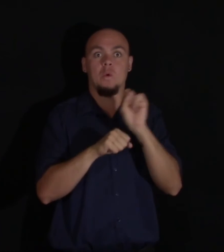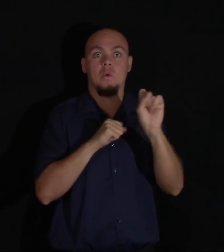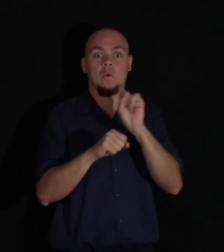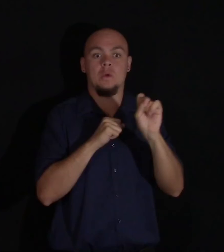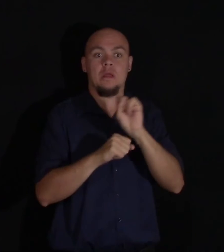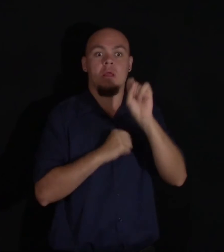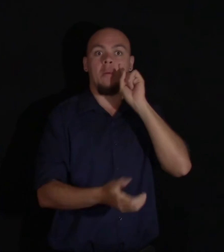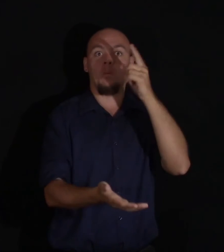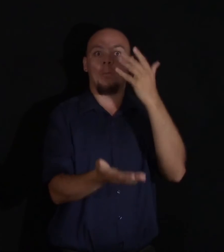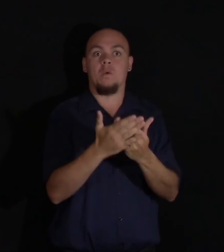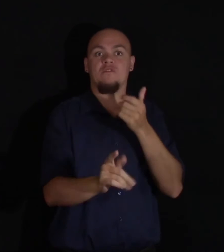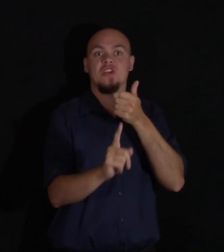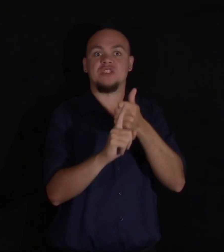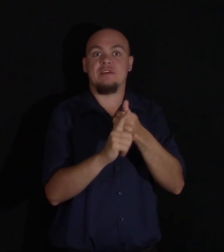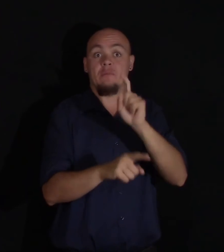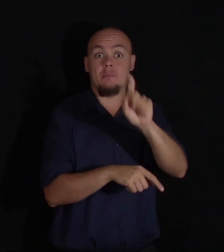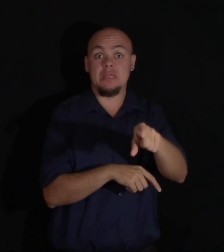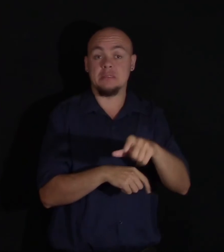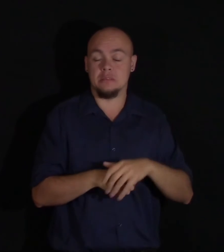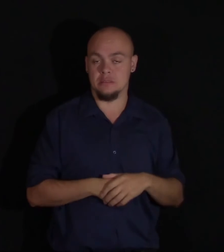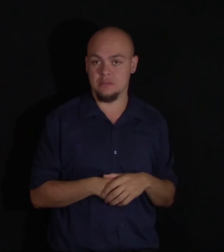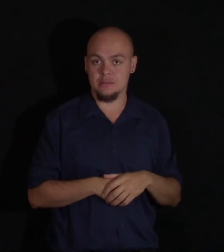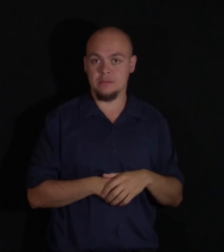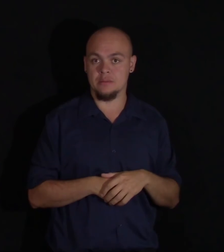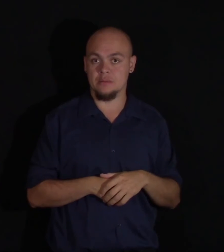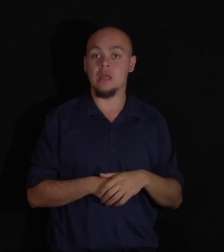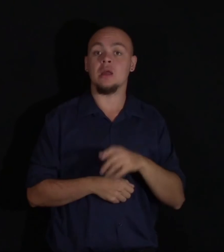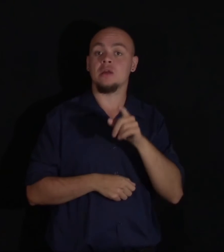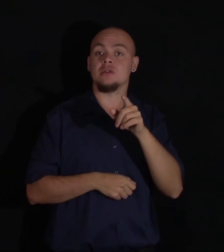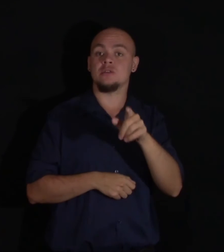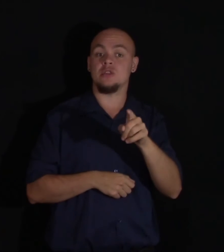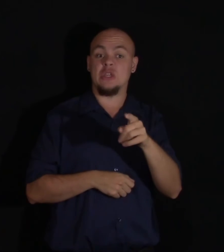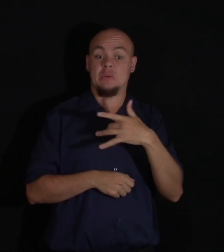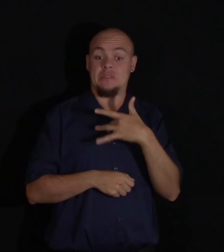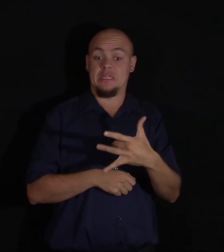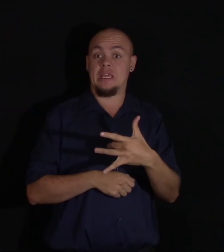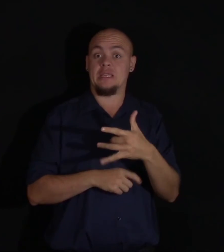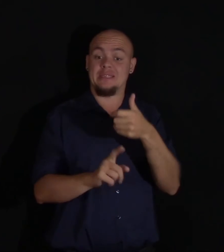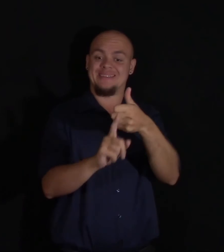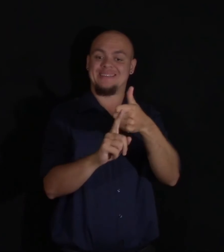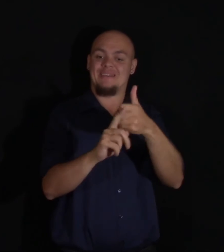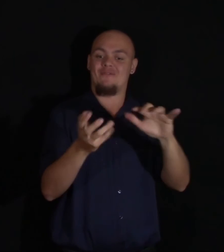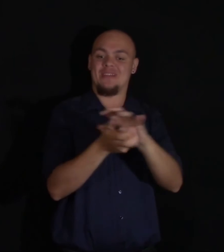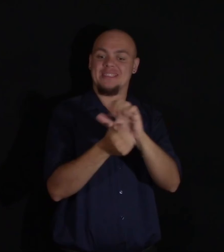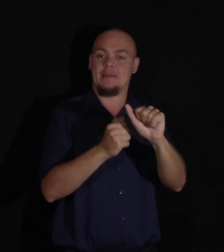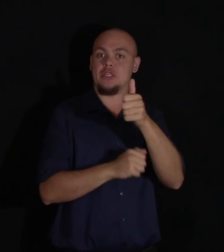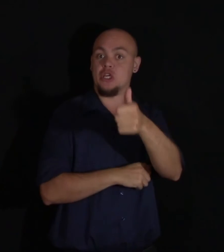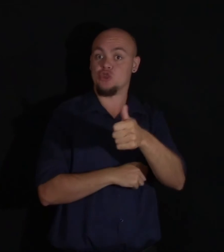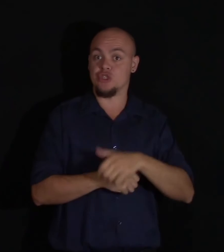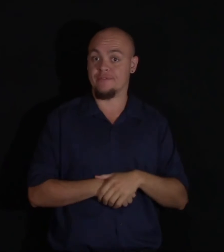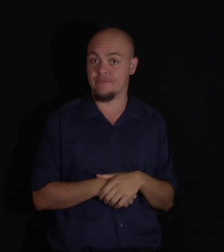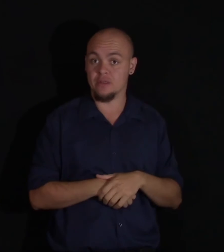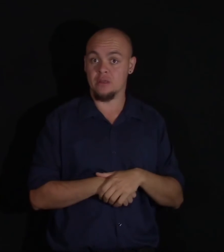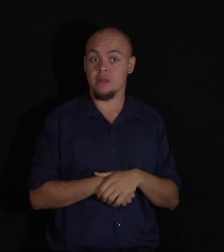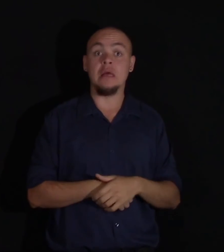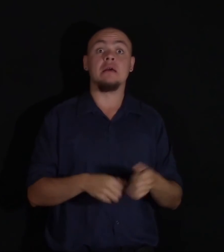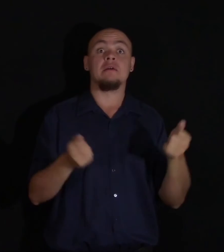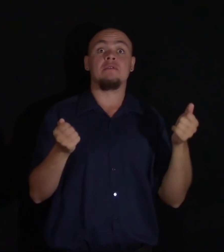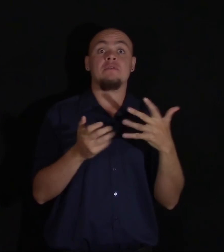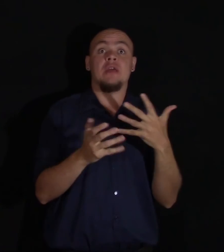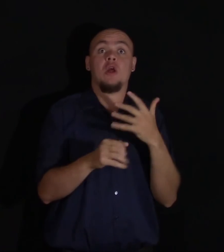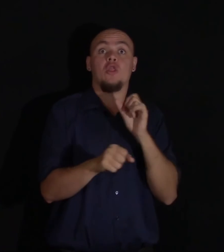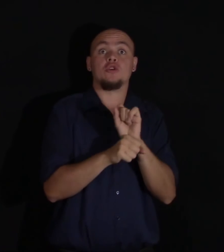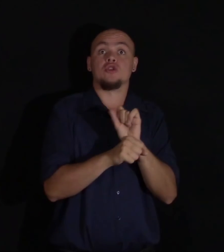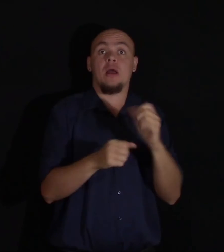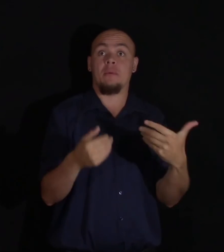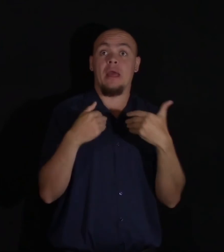got to prove yourself. Do you practice self-sabotage? Are you so fearful about the job you